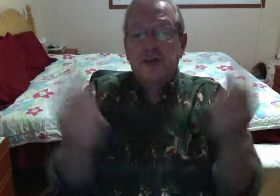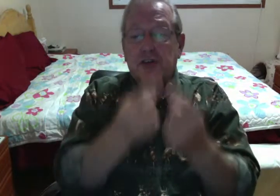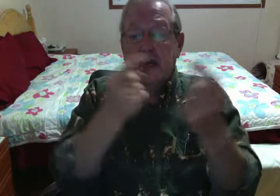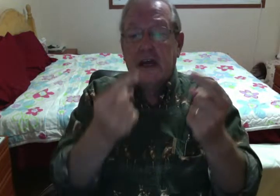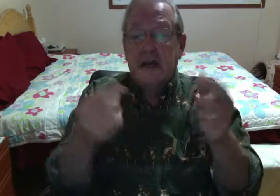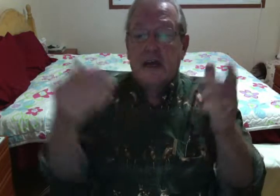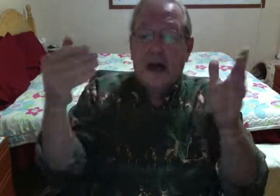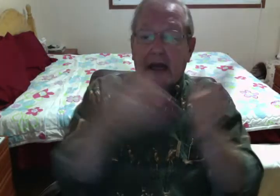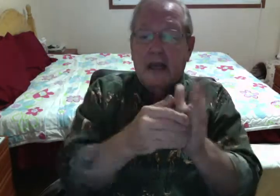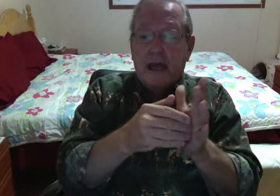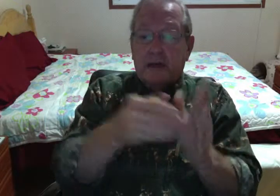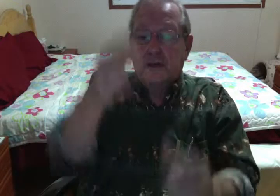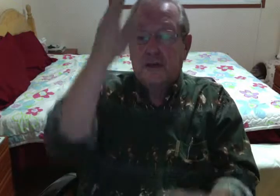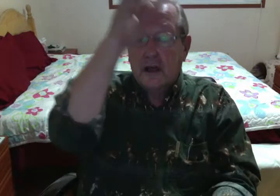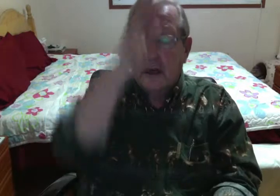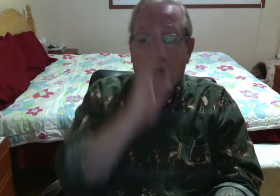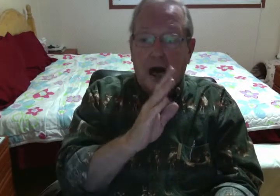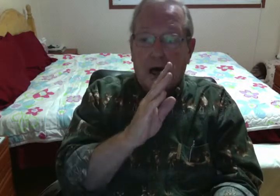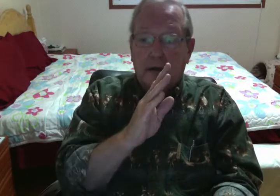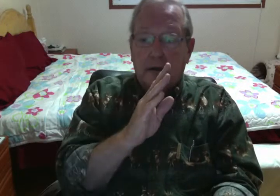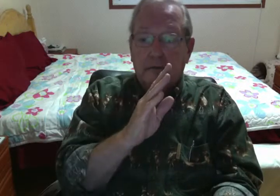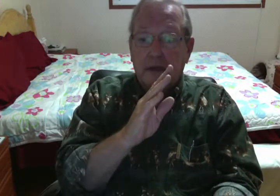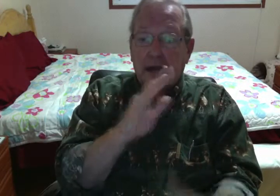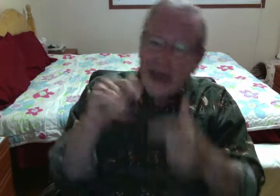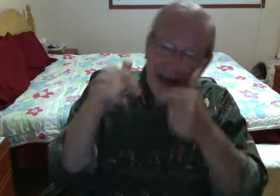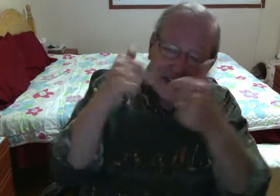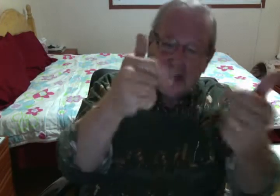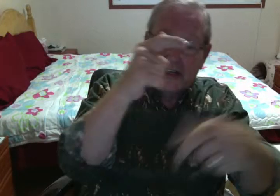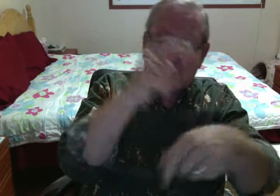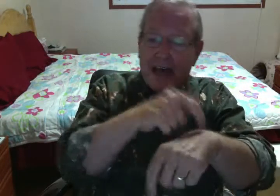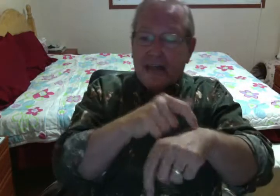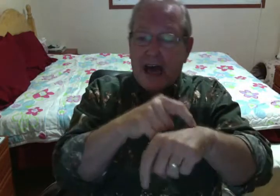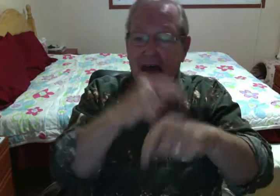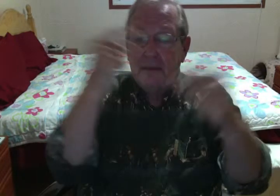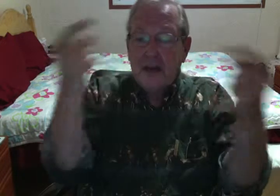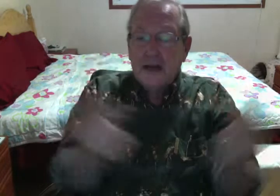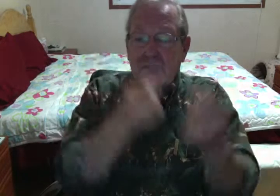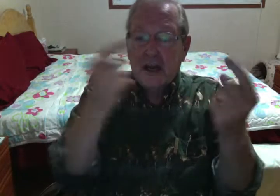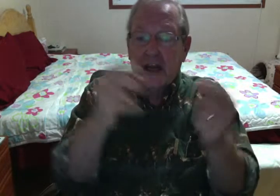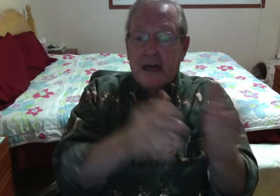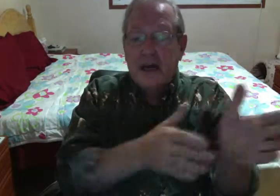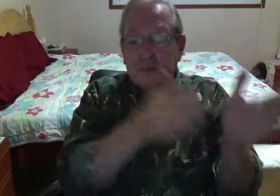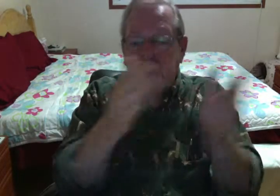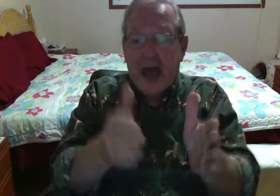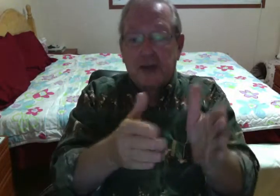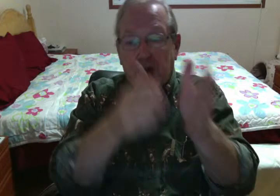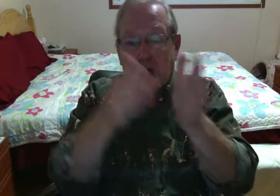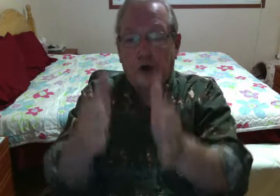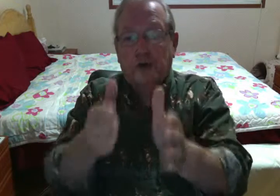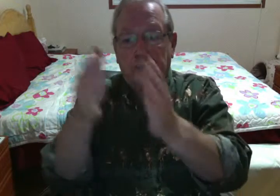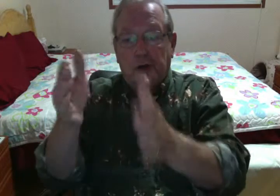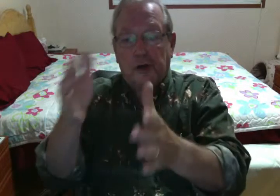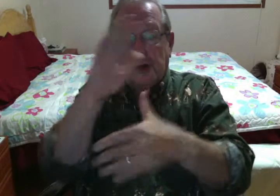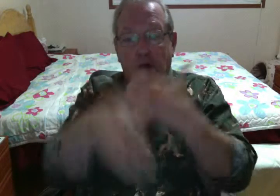sinned against God. And since that time, sin has passed on to